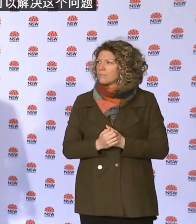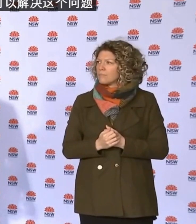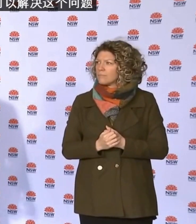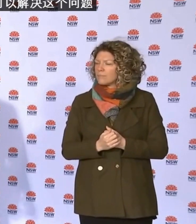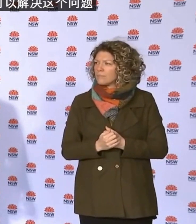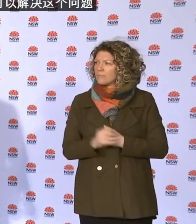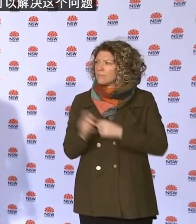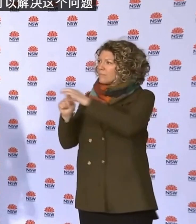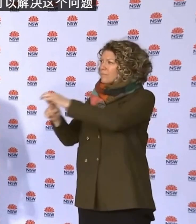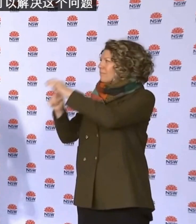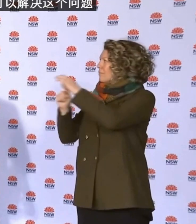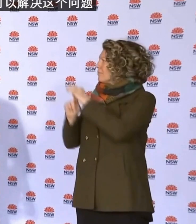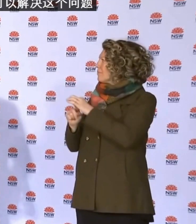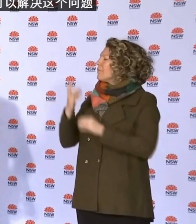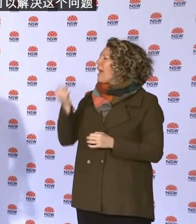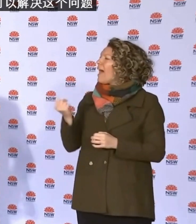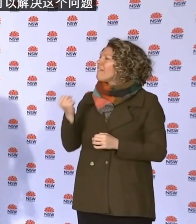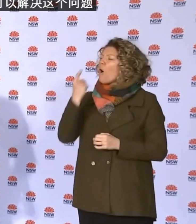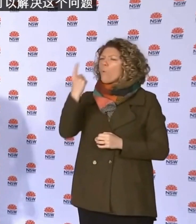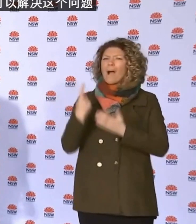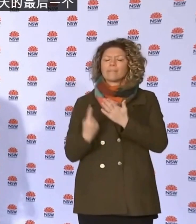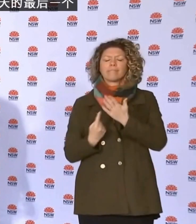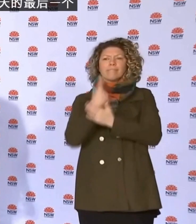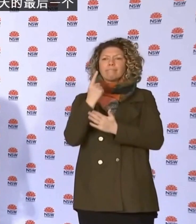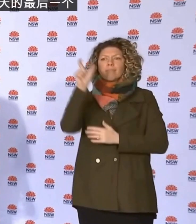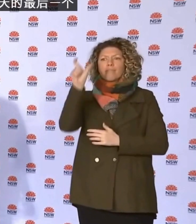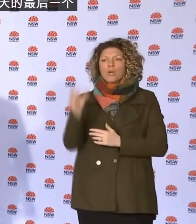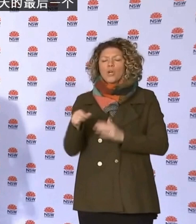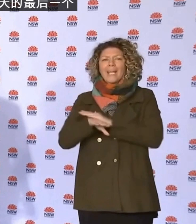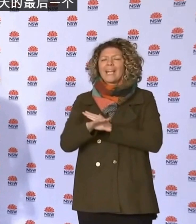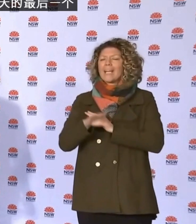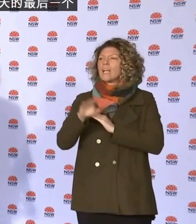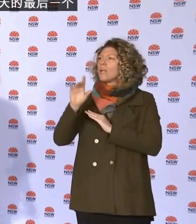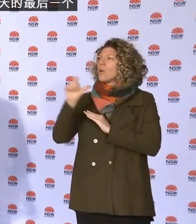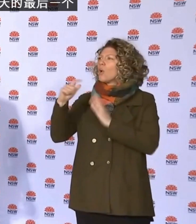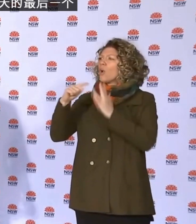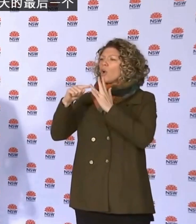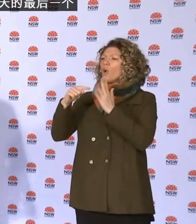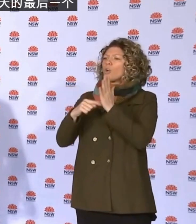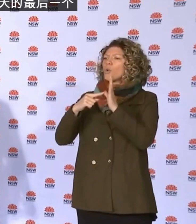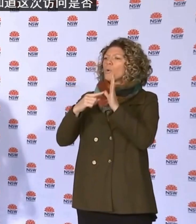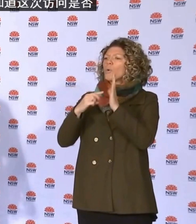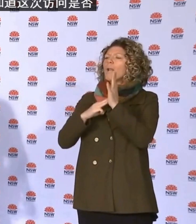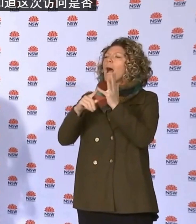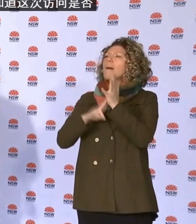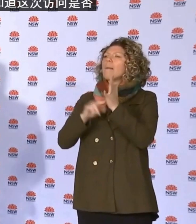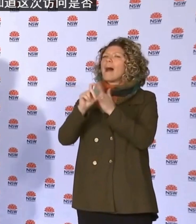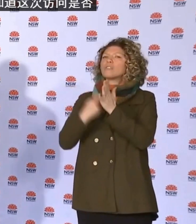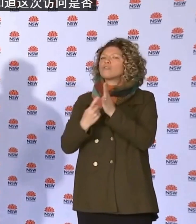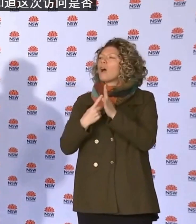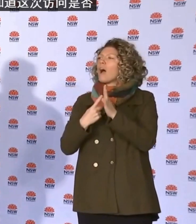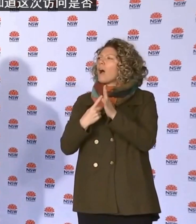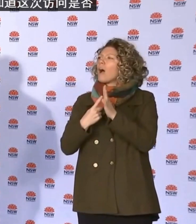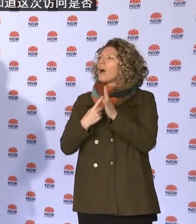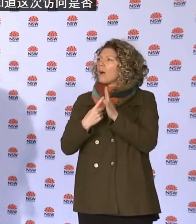Sorry, Sarah. There's a new case in Cootamundra we've been informed of, if we can address that. I understand there's a visit. How about we make that the final one for today, and perhaps Dr.